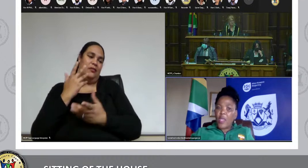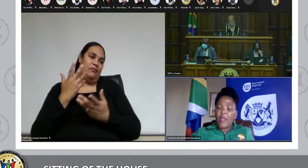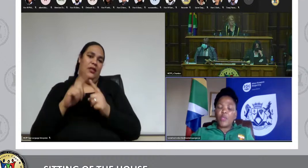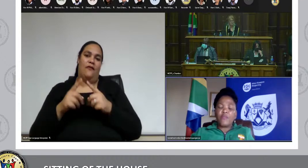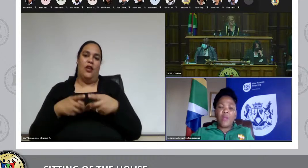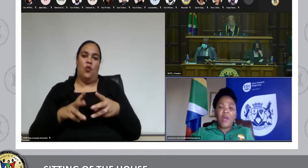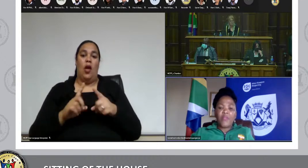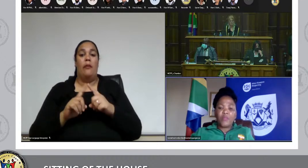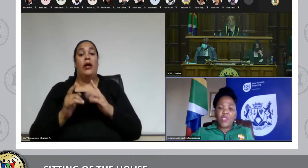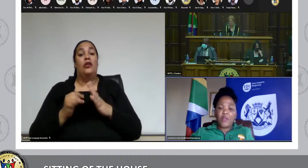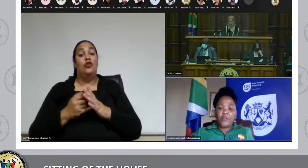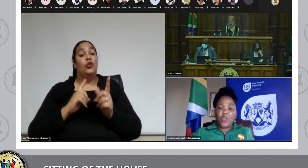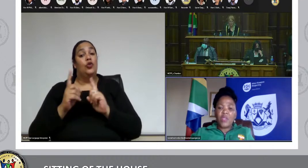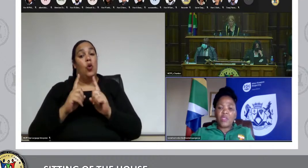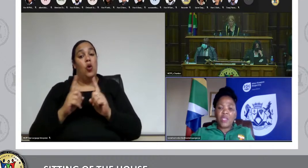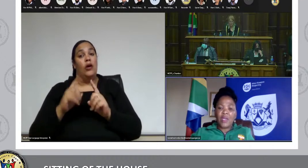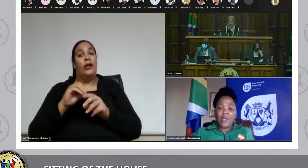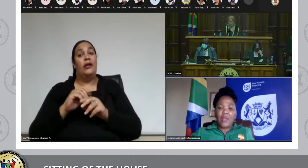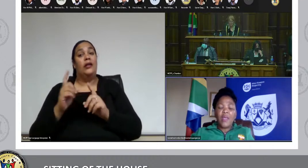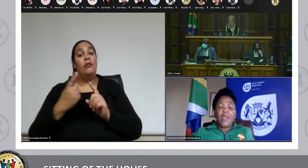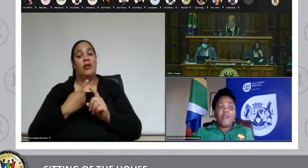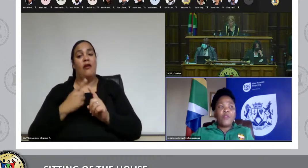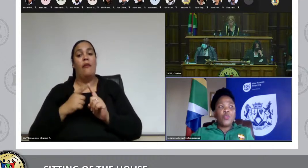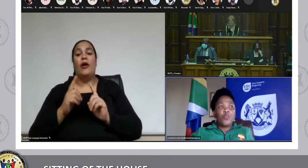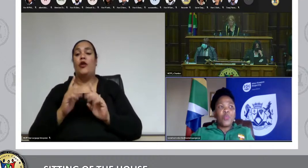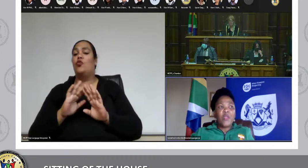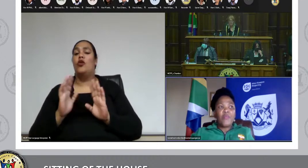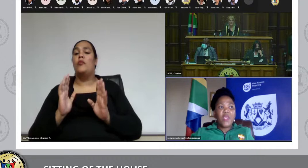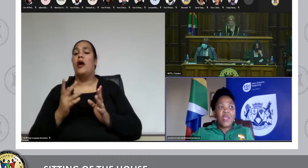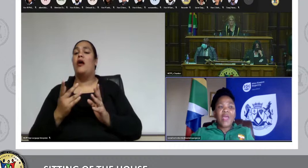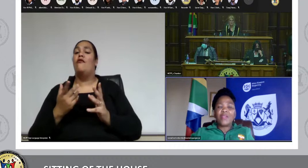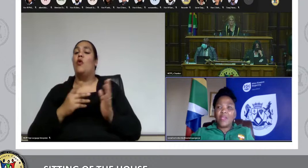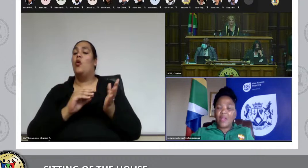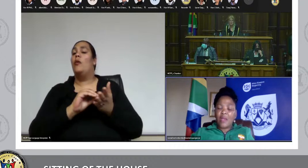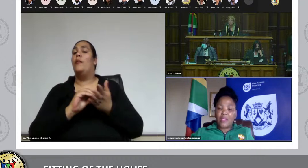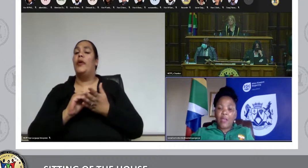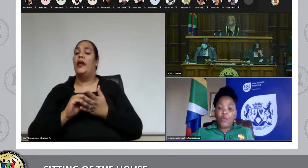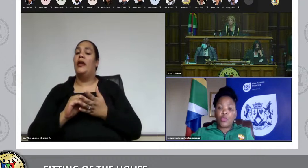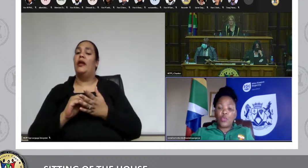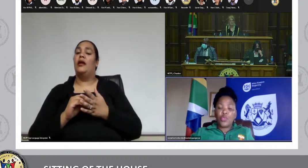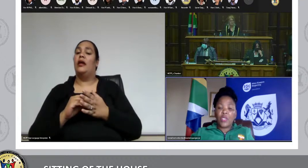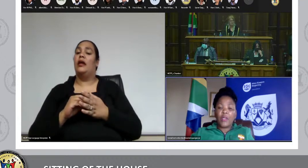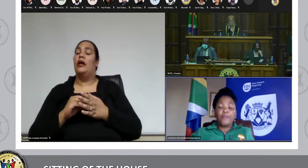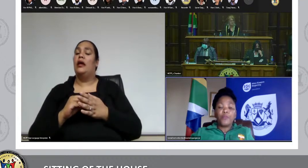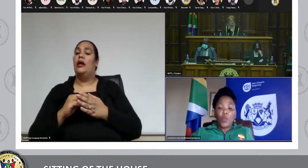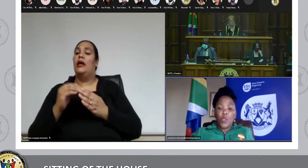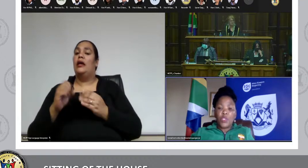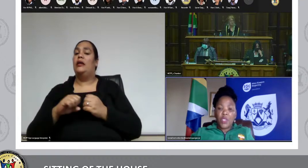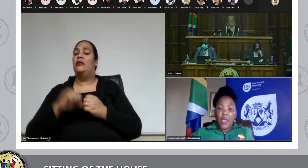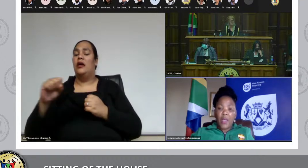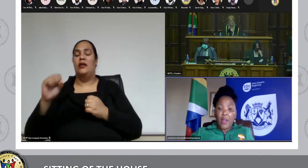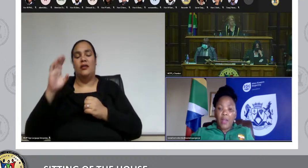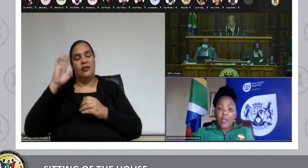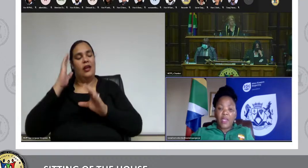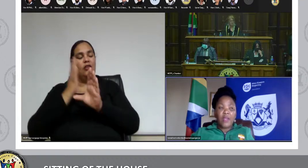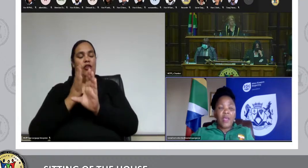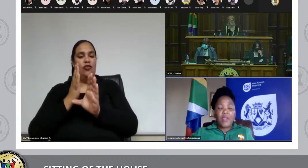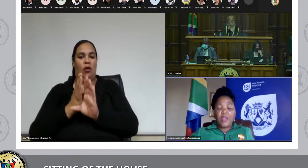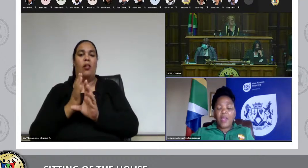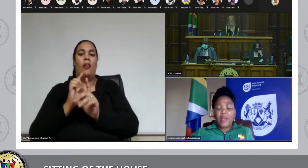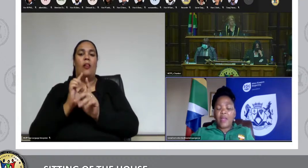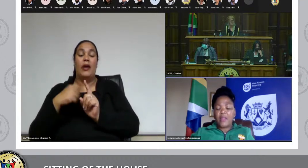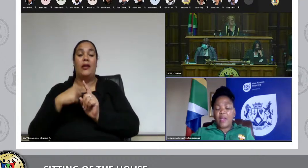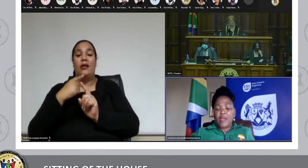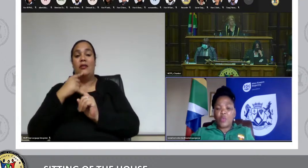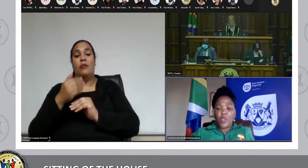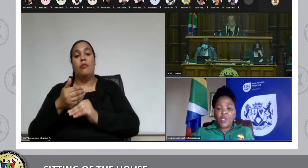Just talking, because even among themselves, not necessarily even to bring the external psychosocial, which, as I